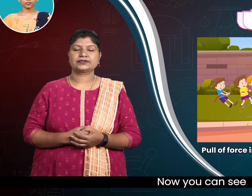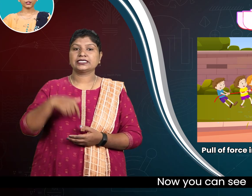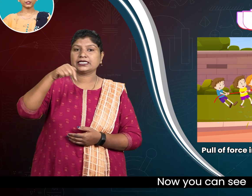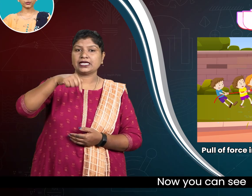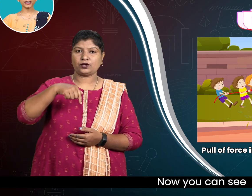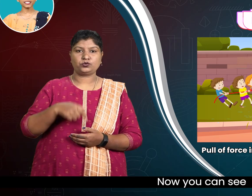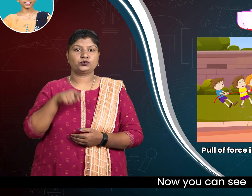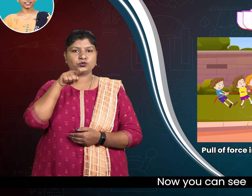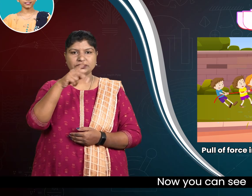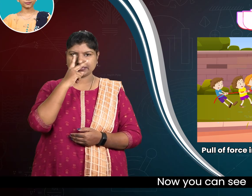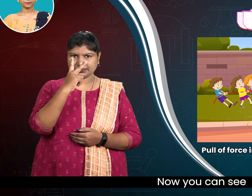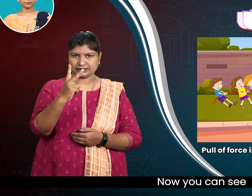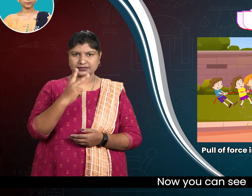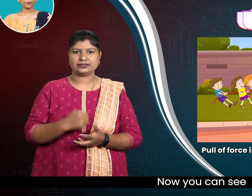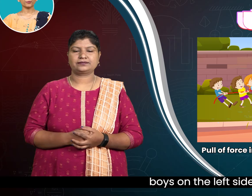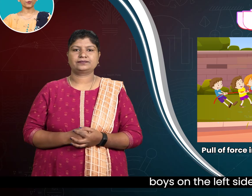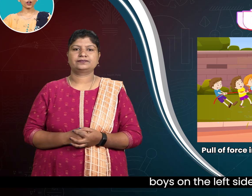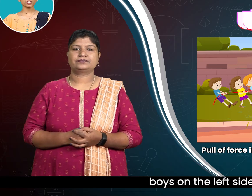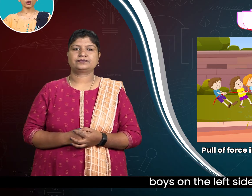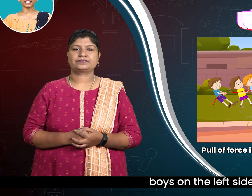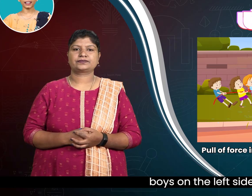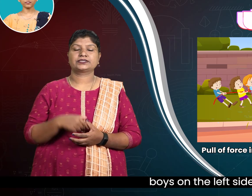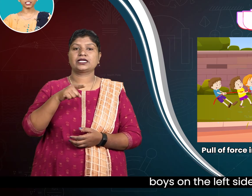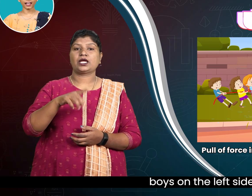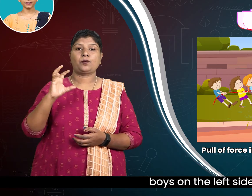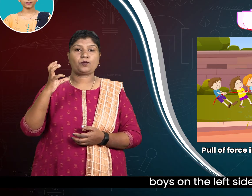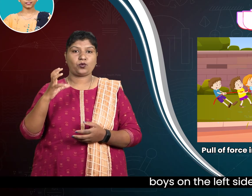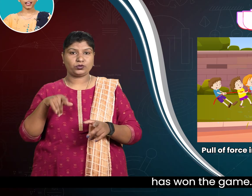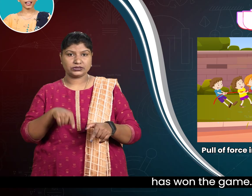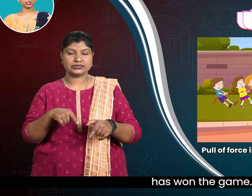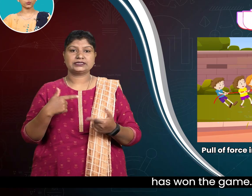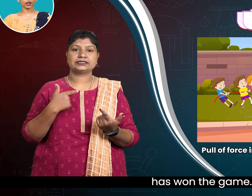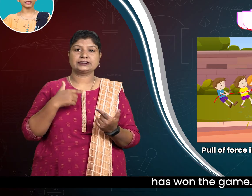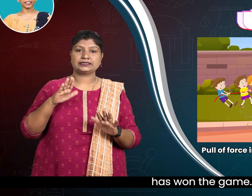Now you can see boys on the left side